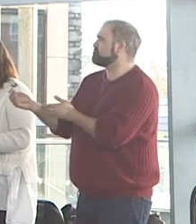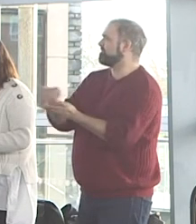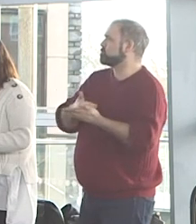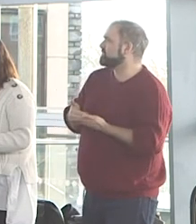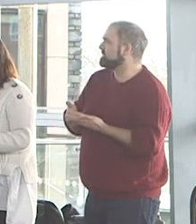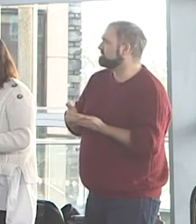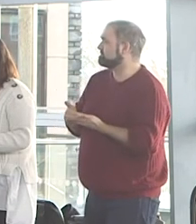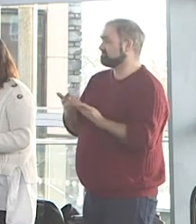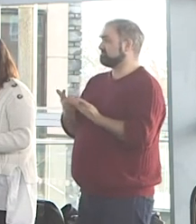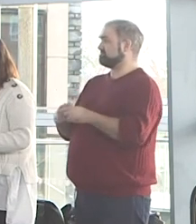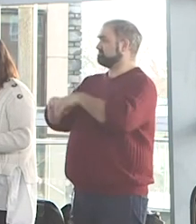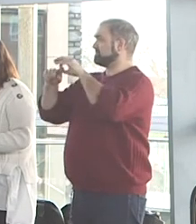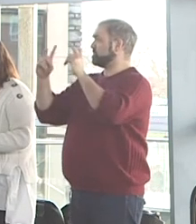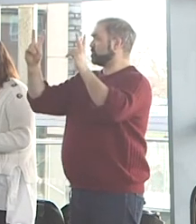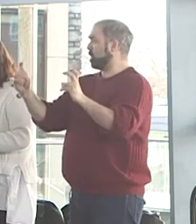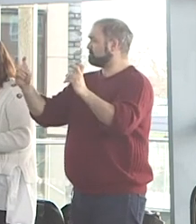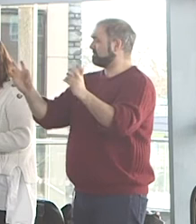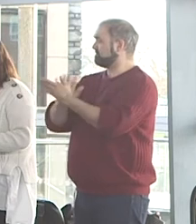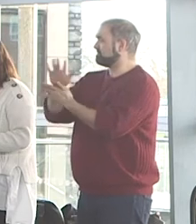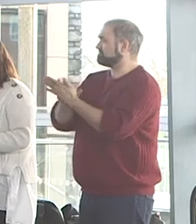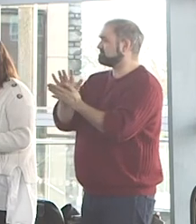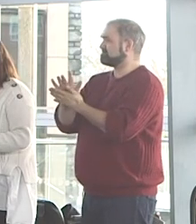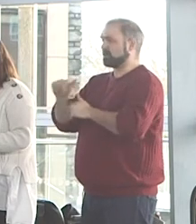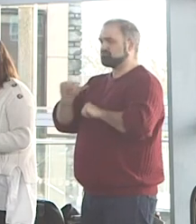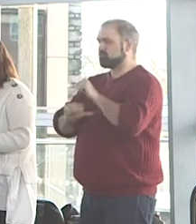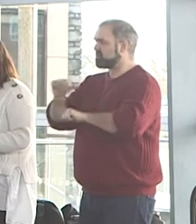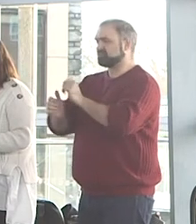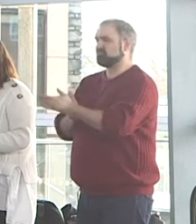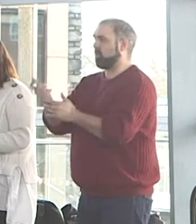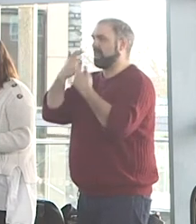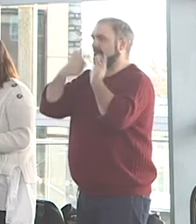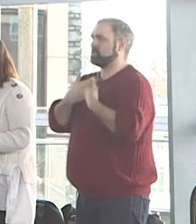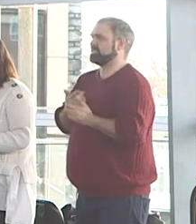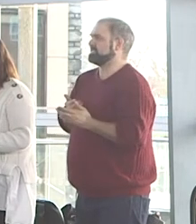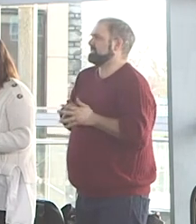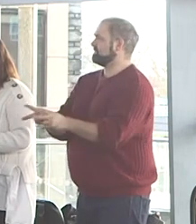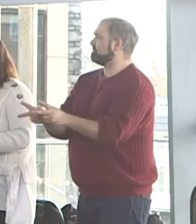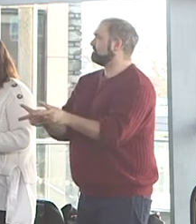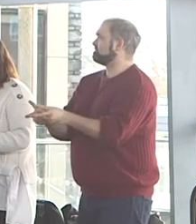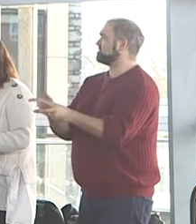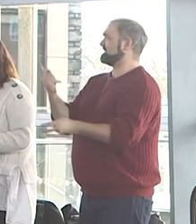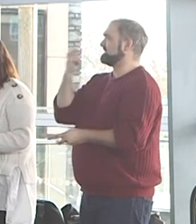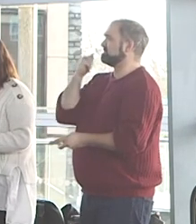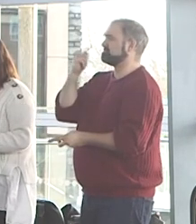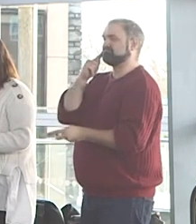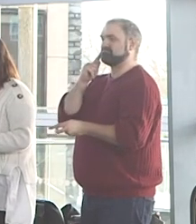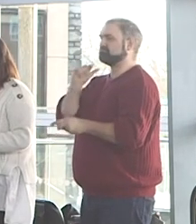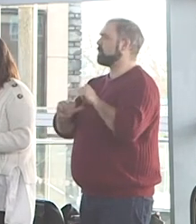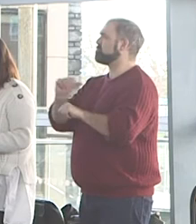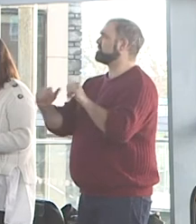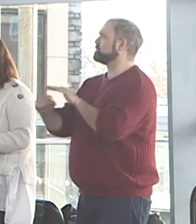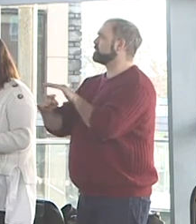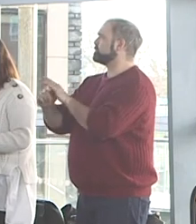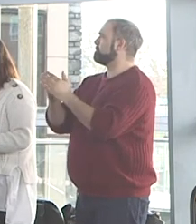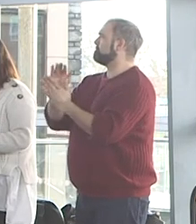Skleparis suggest that the use of such terms suggests a linear progression through the legal system and simplifies migration patterns.